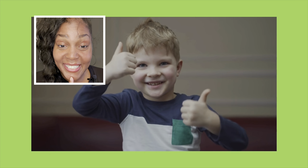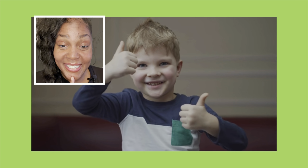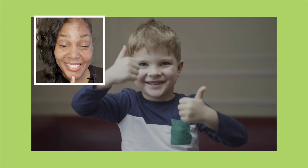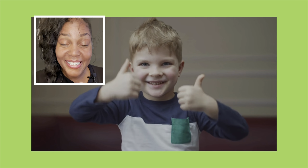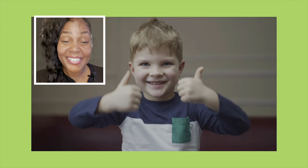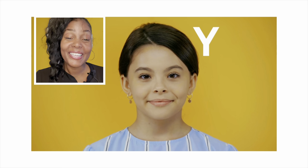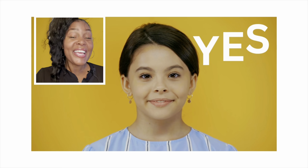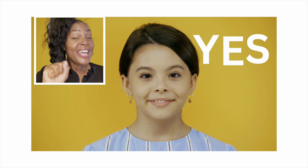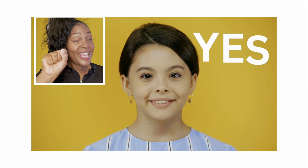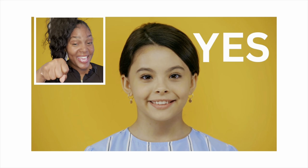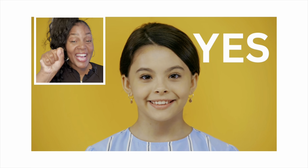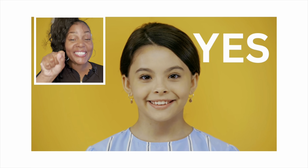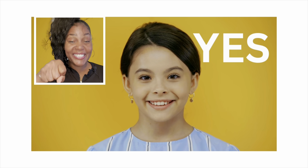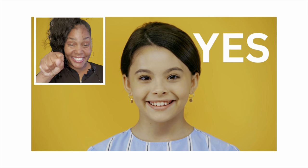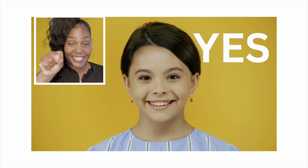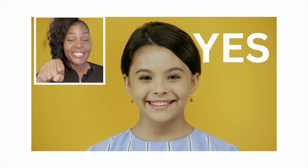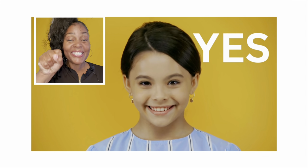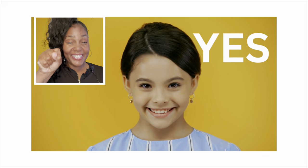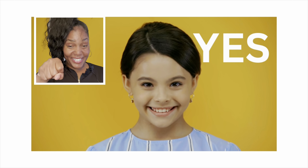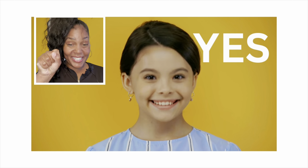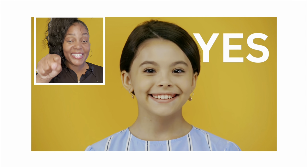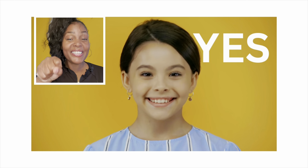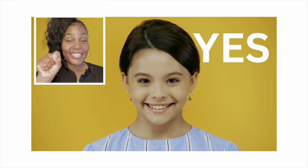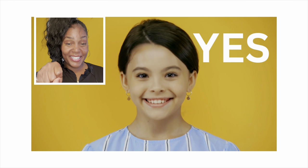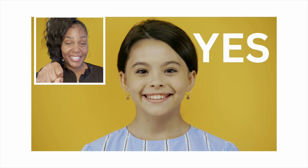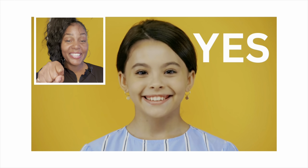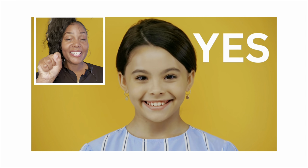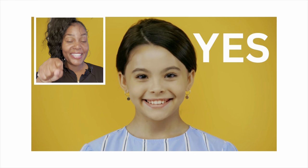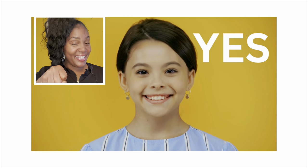Yes. Yes.